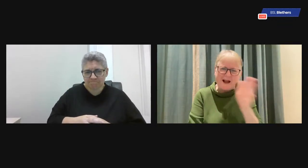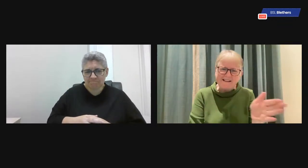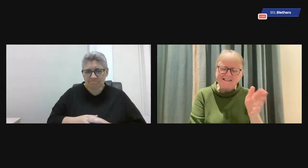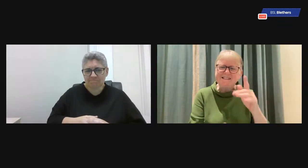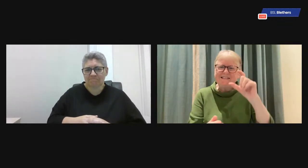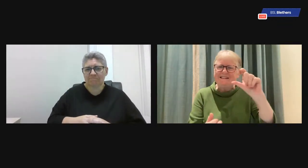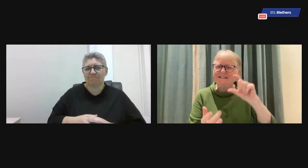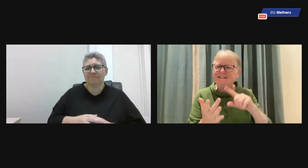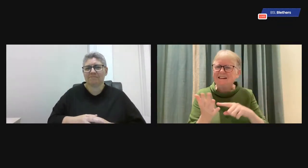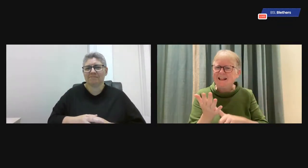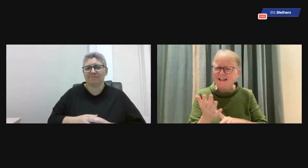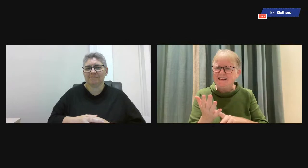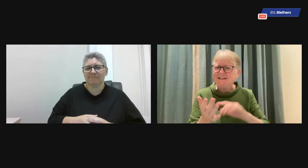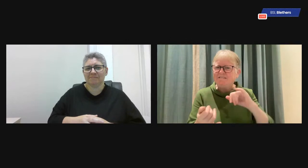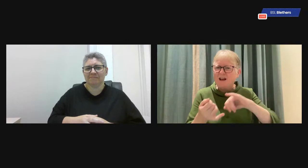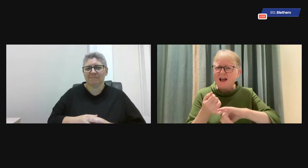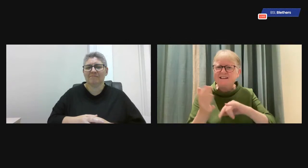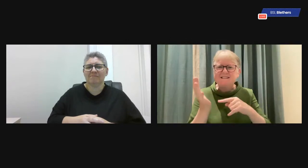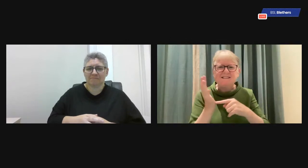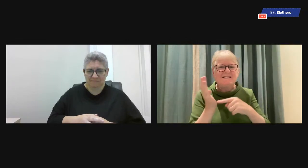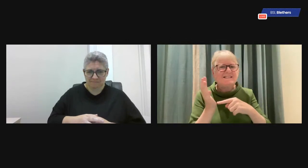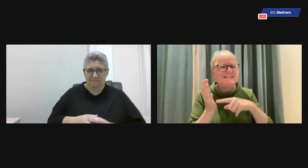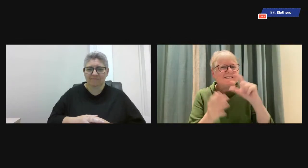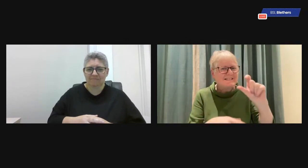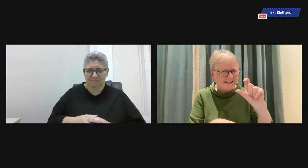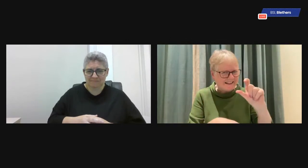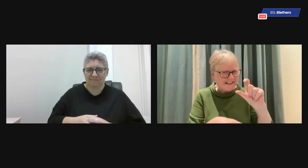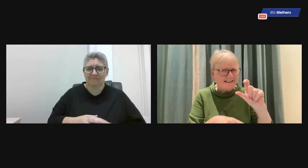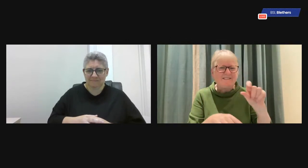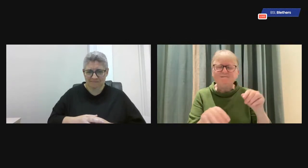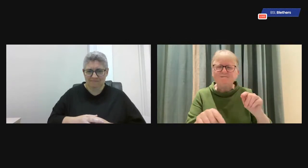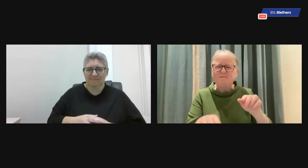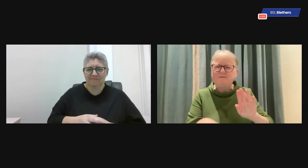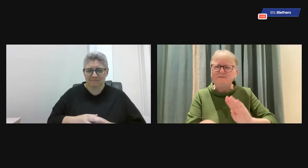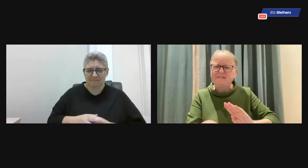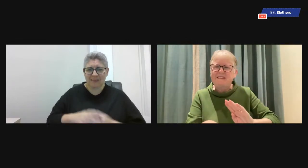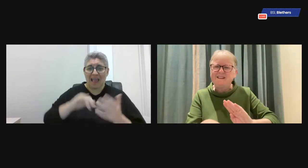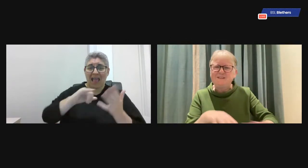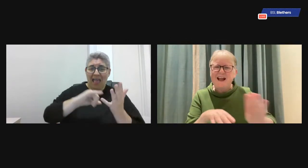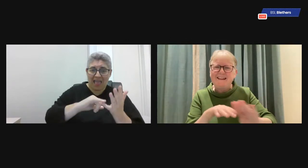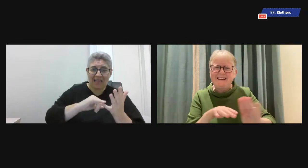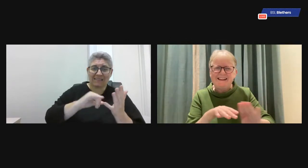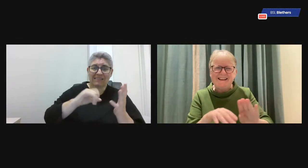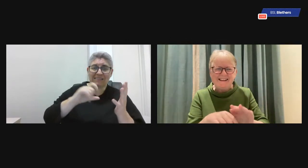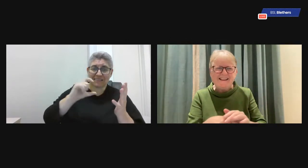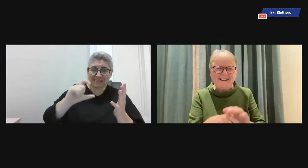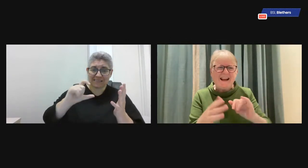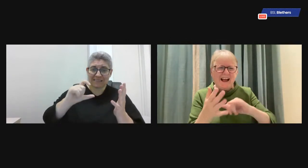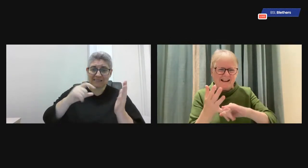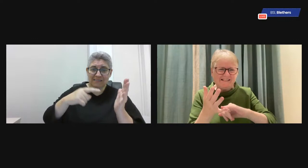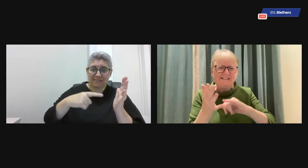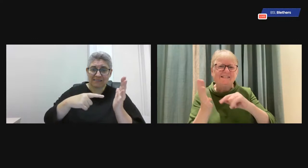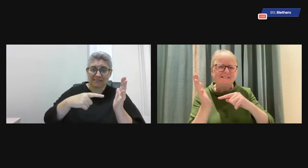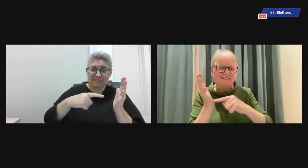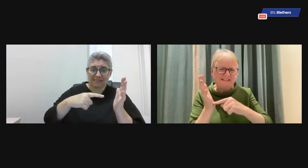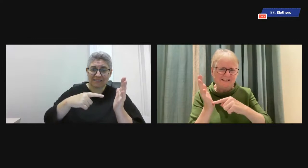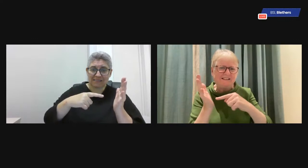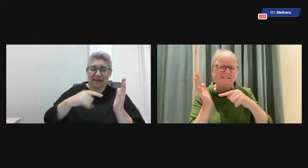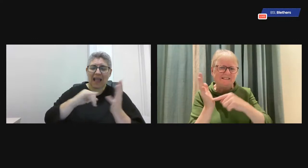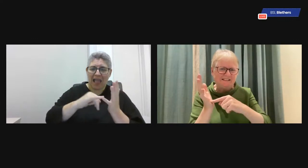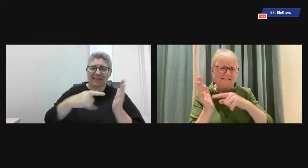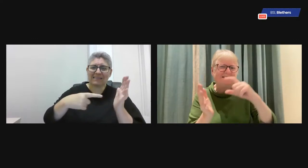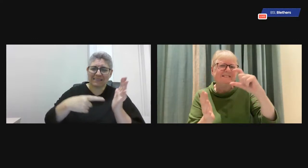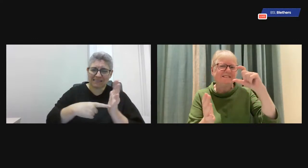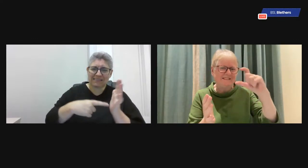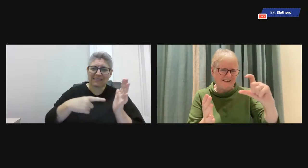and my qualifications. Wow. Went to City Lit for the STTC, the training course there. It